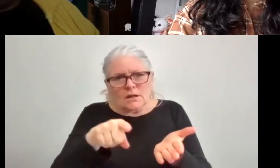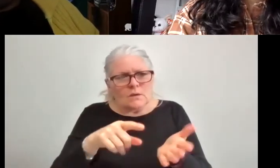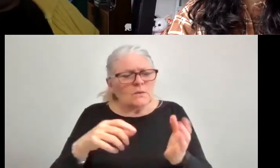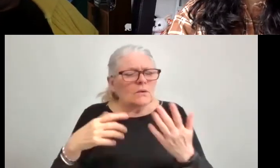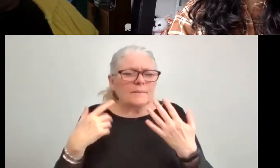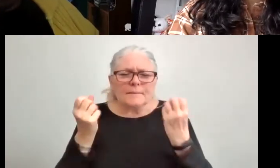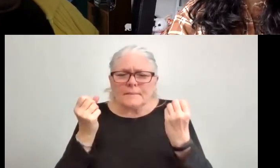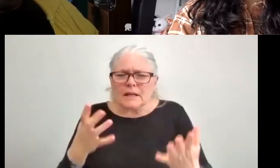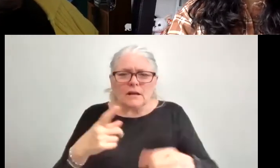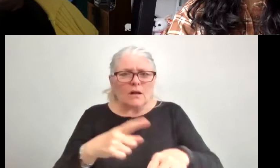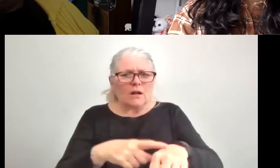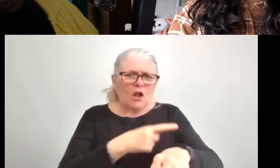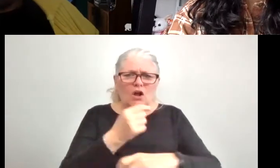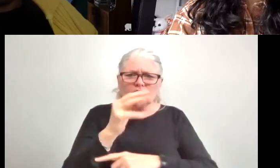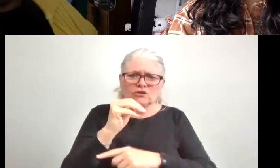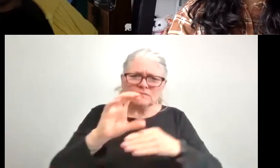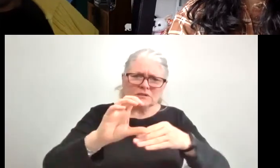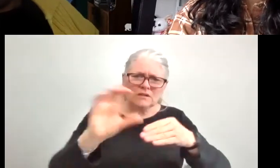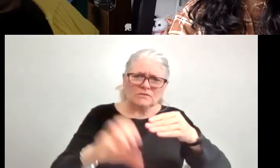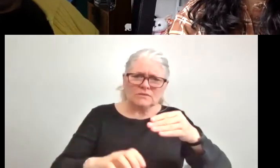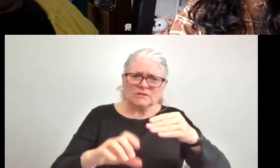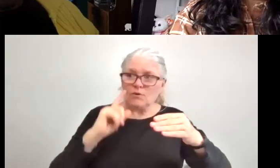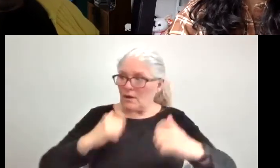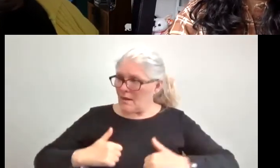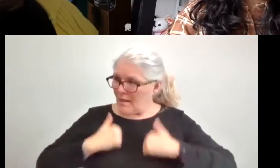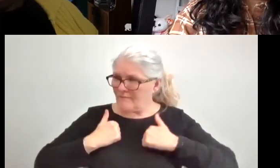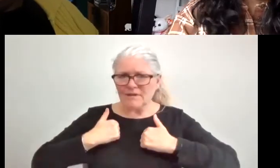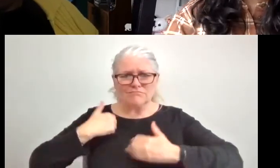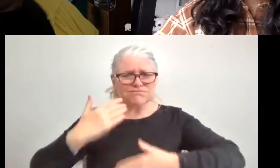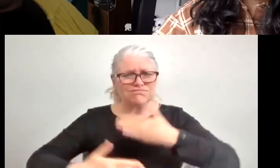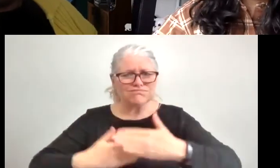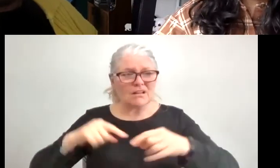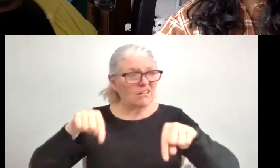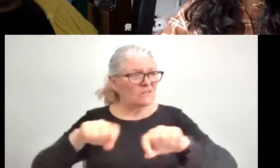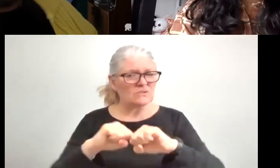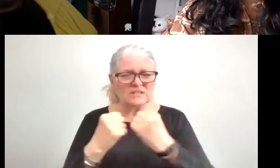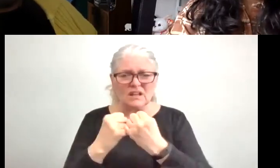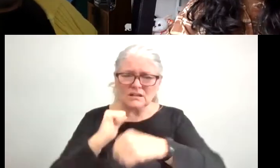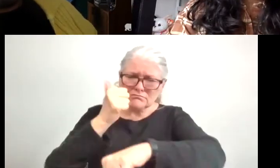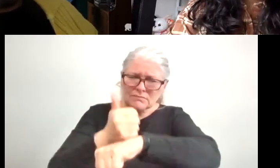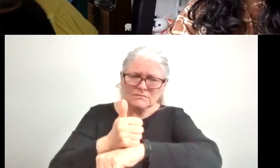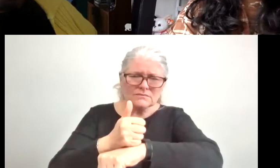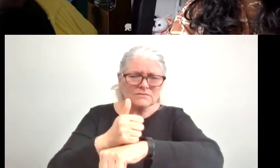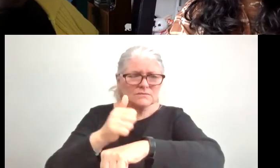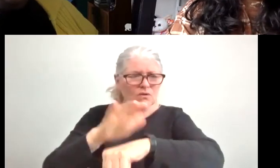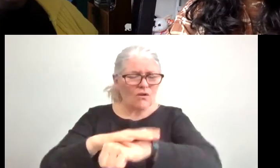white supremacist society that is built off of capitalism and exploitation, and